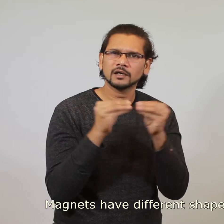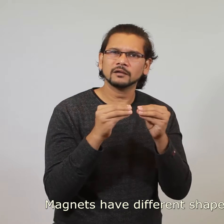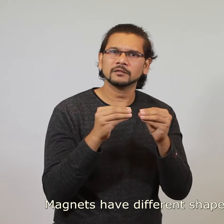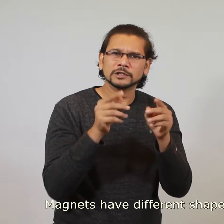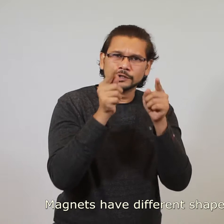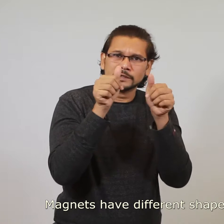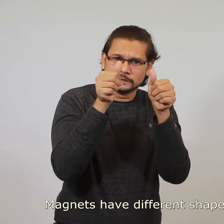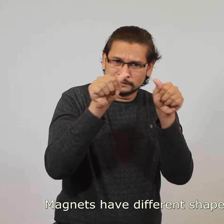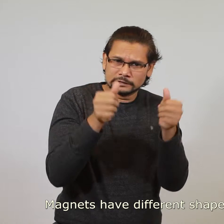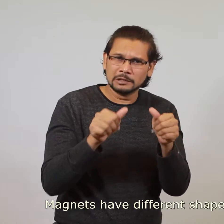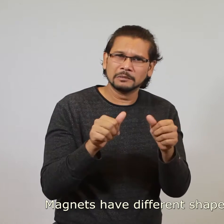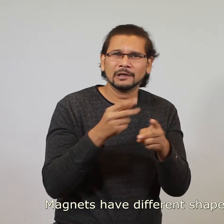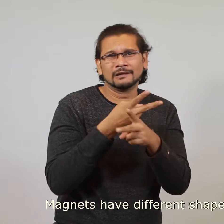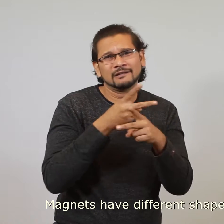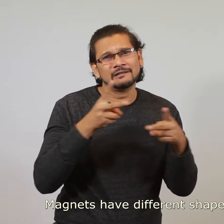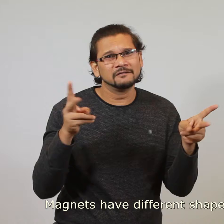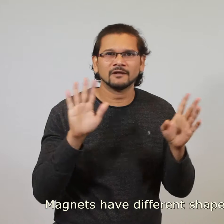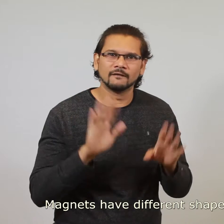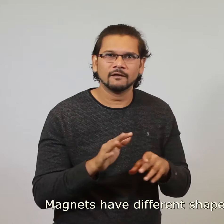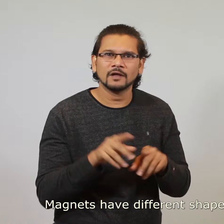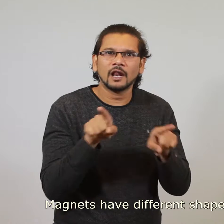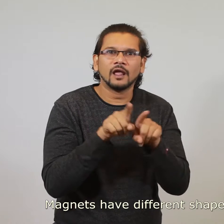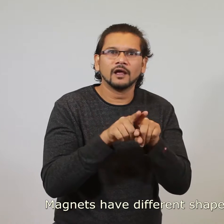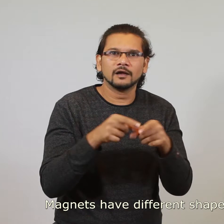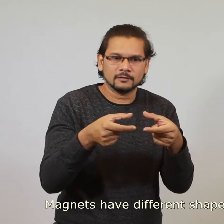Magnets have different shapes, like a bar